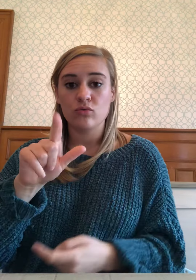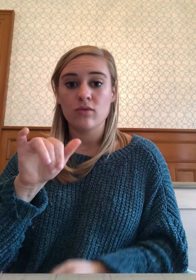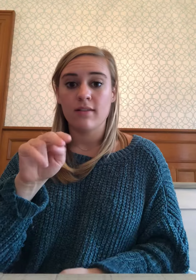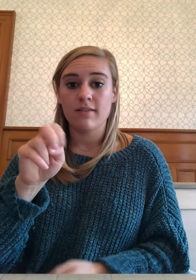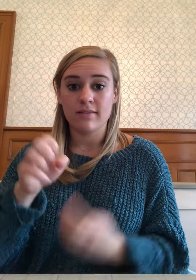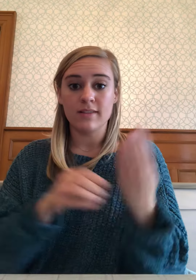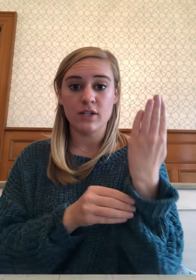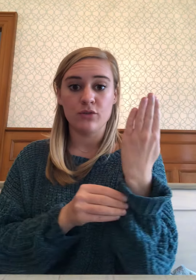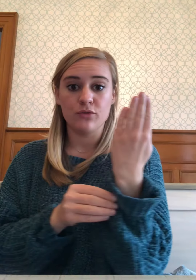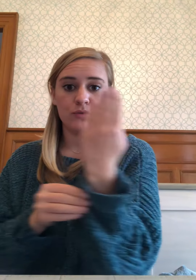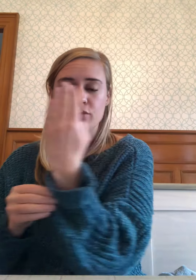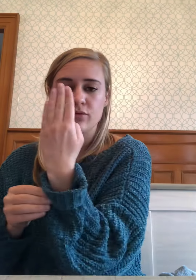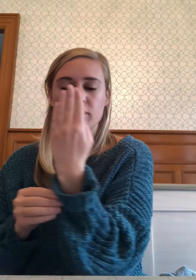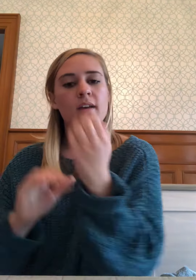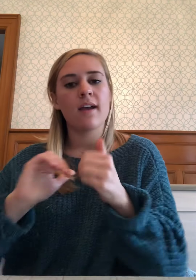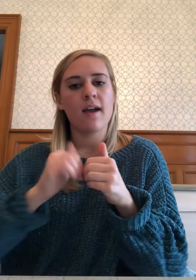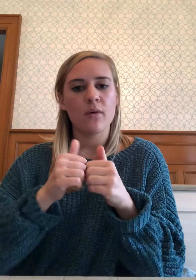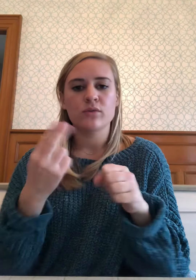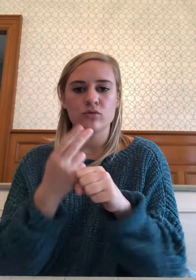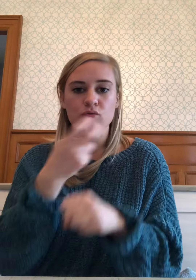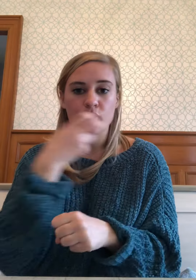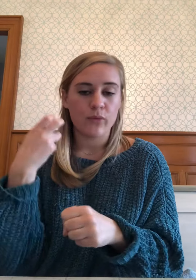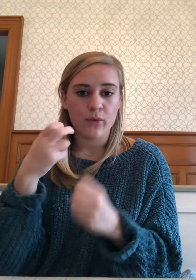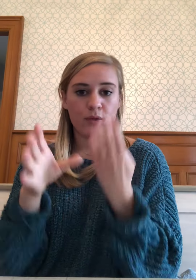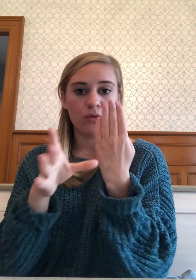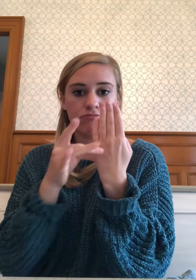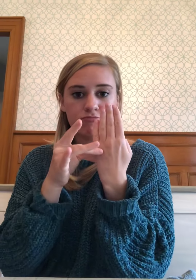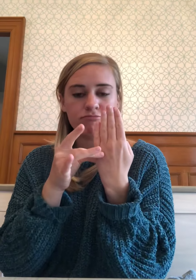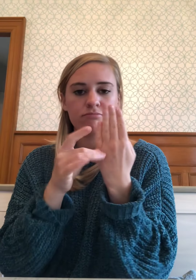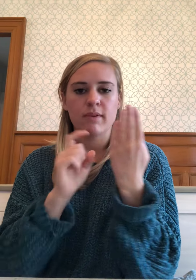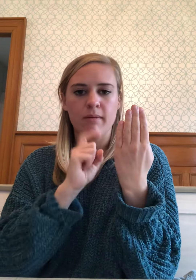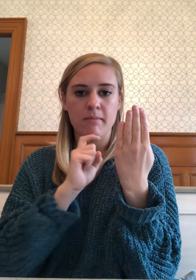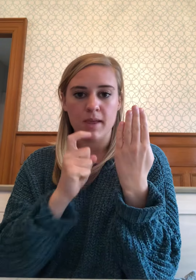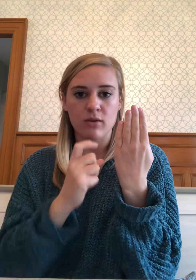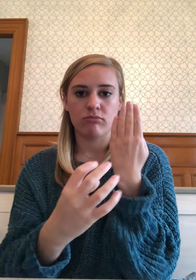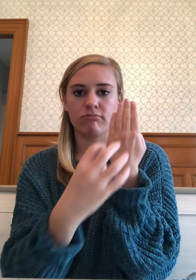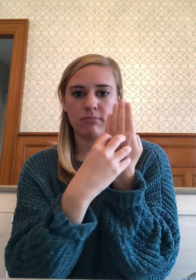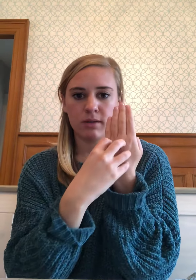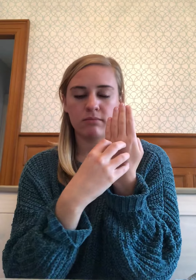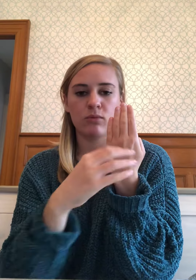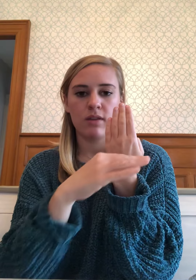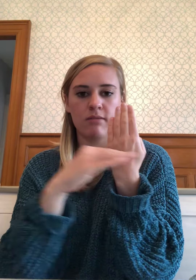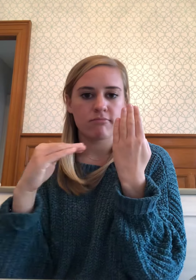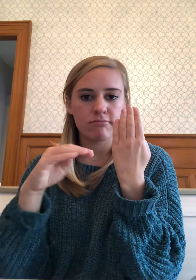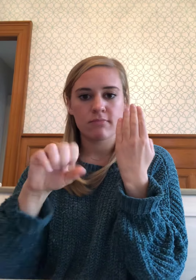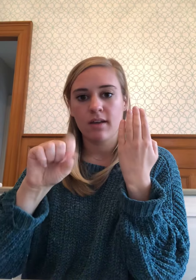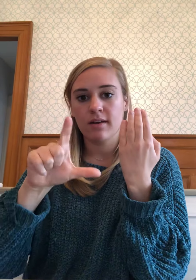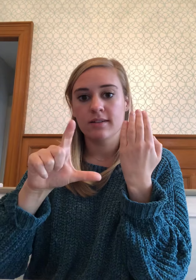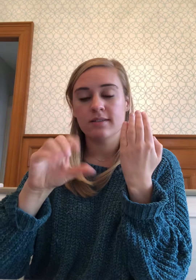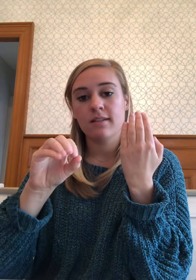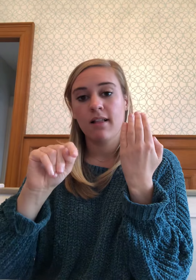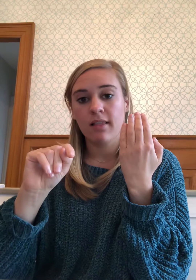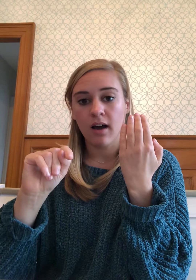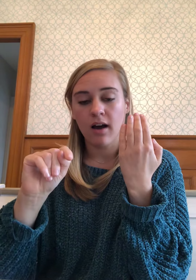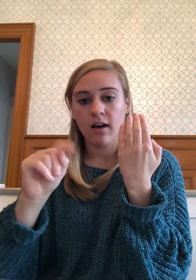orthodontic bracket. Piece of metal with a slot cut in it. In the course of orthodontic treatment, we